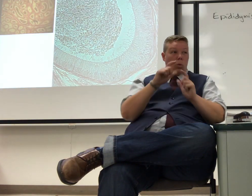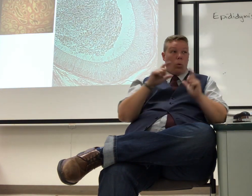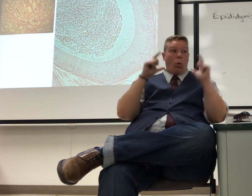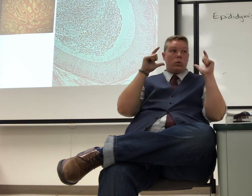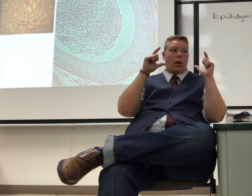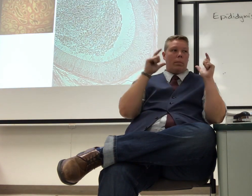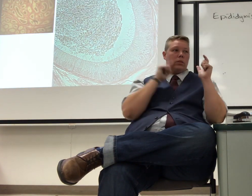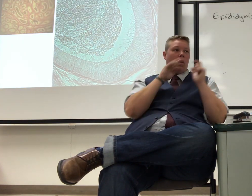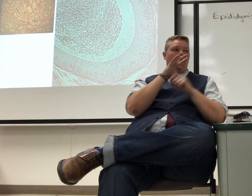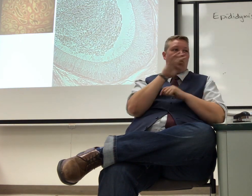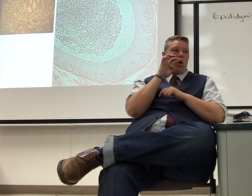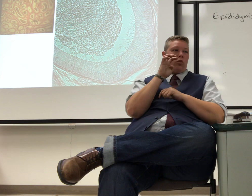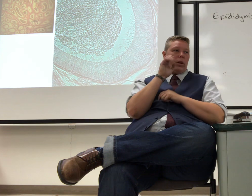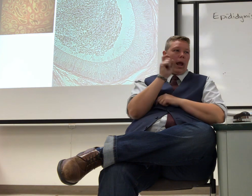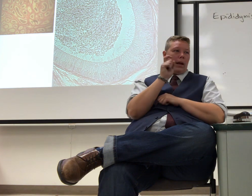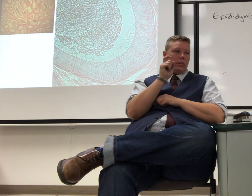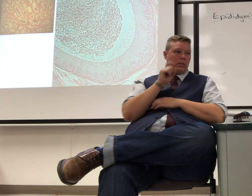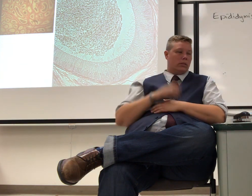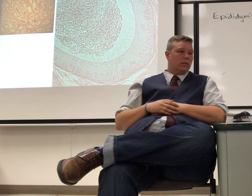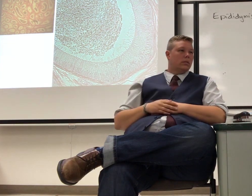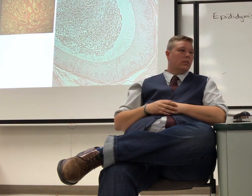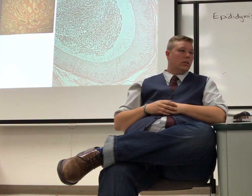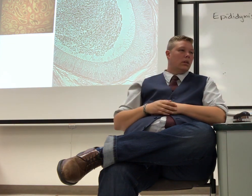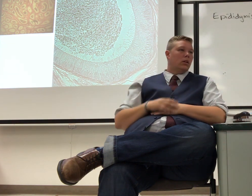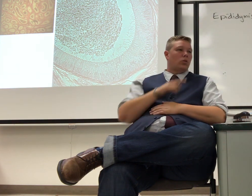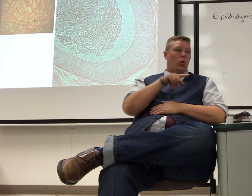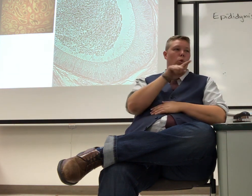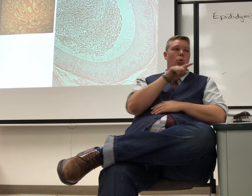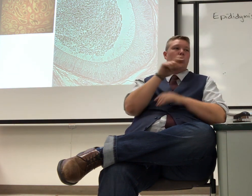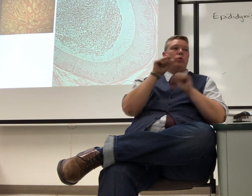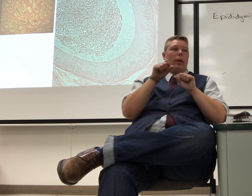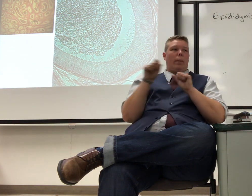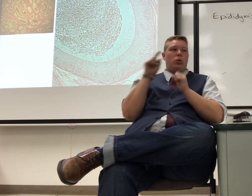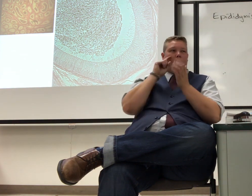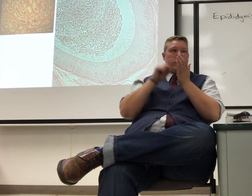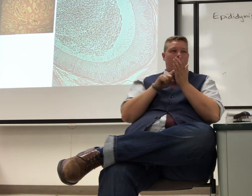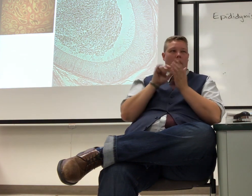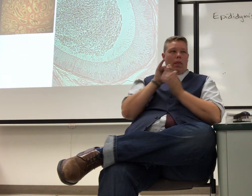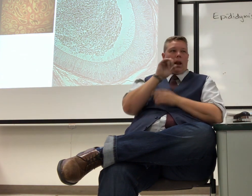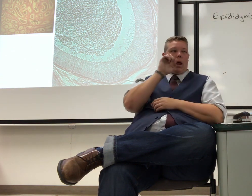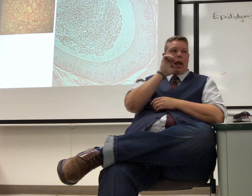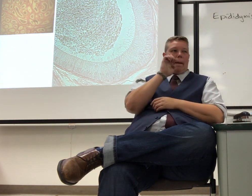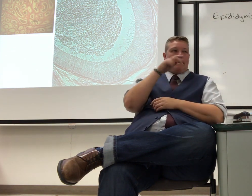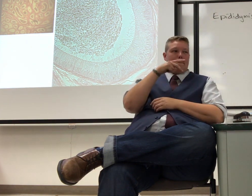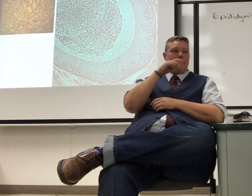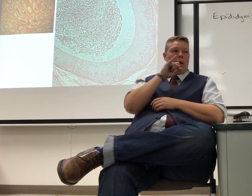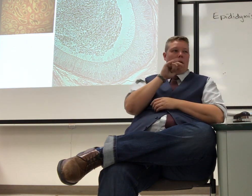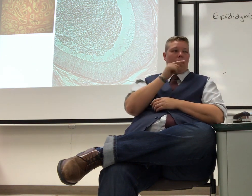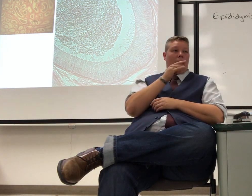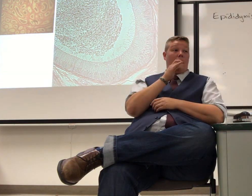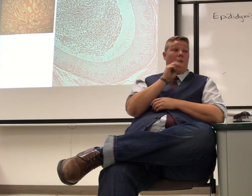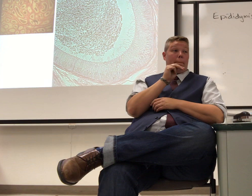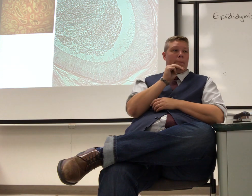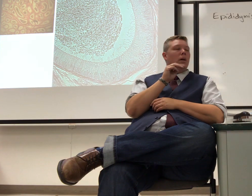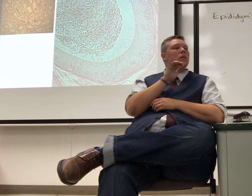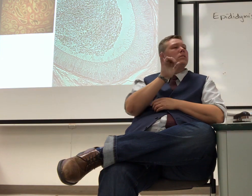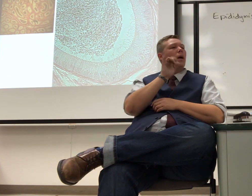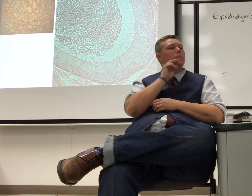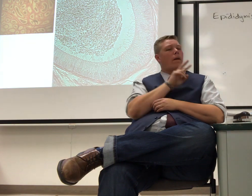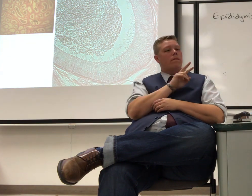is a 400x, and I want you to be able to identify the epithelium, which is, well, it's the same as vas